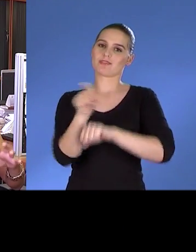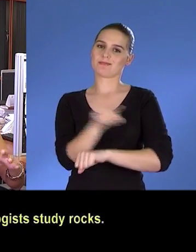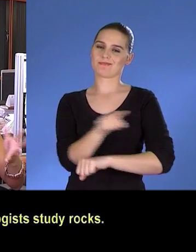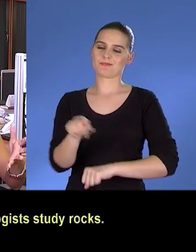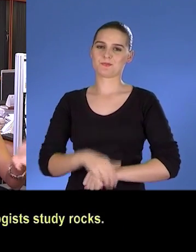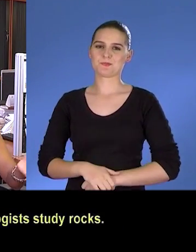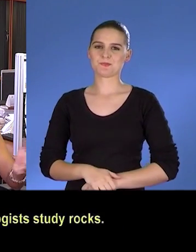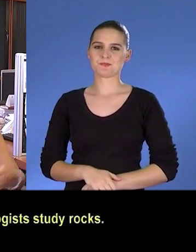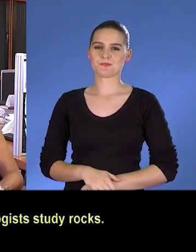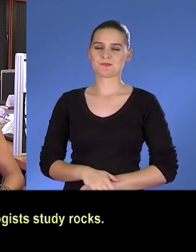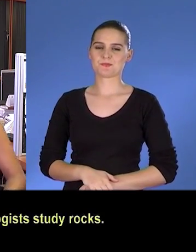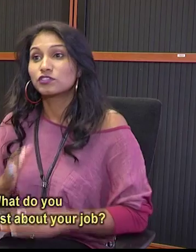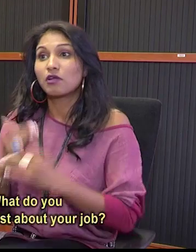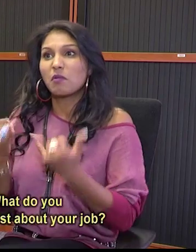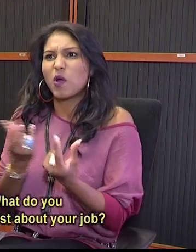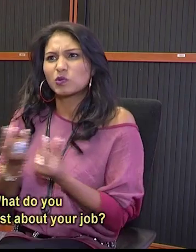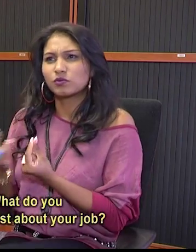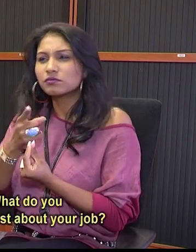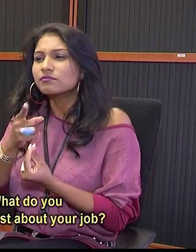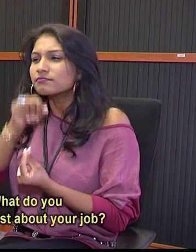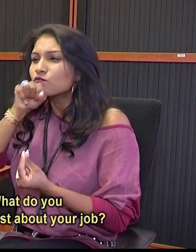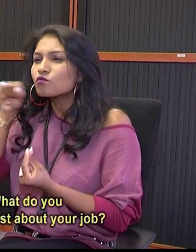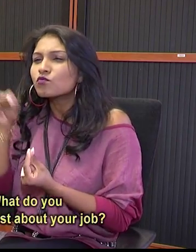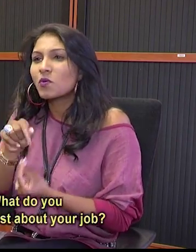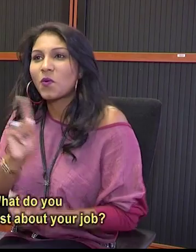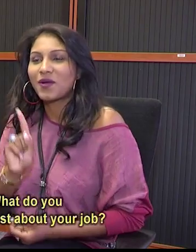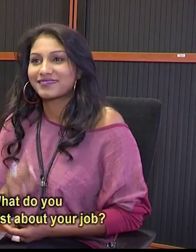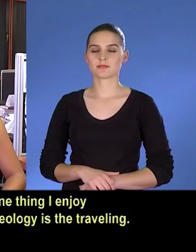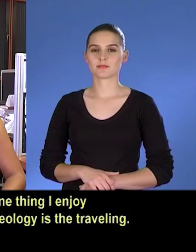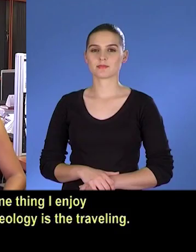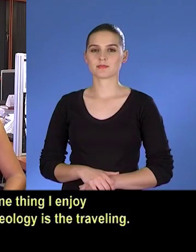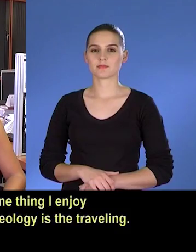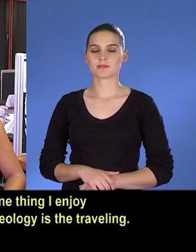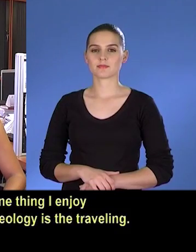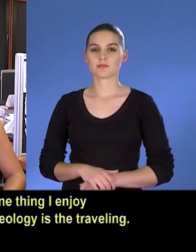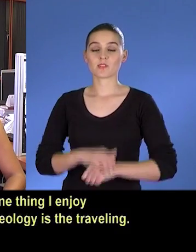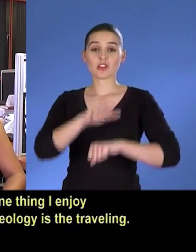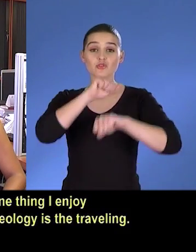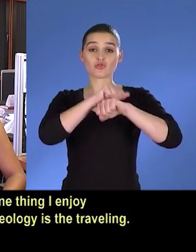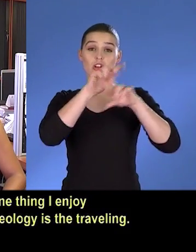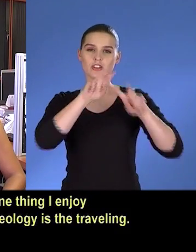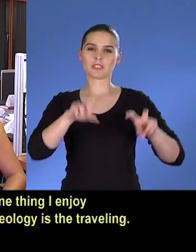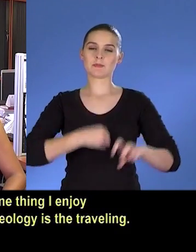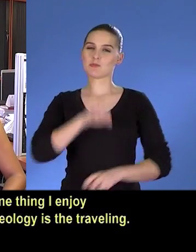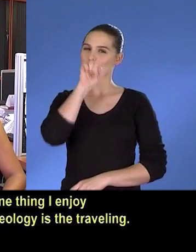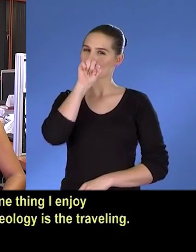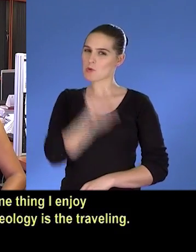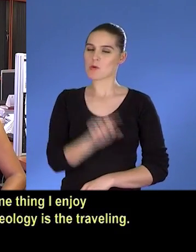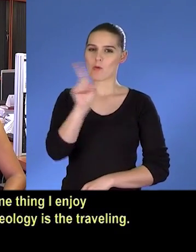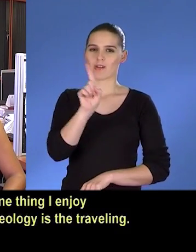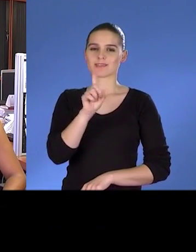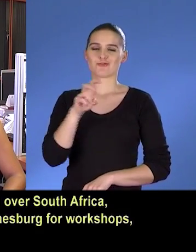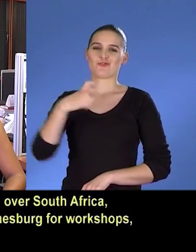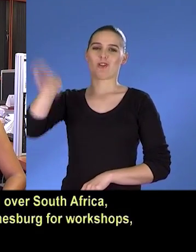the earth. So geologists study rocks. What do you enjoy most about your job? The one thing that I enjoy most about geology